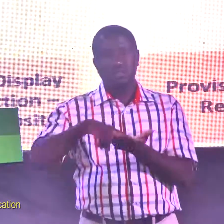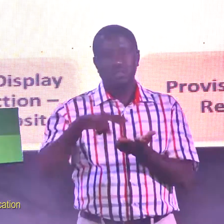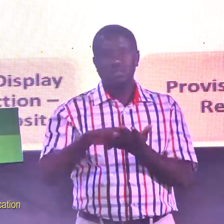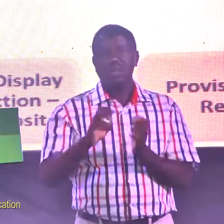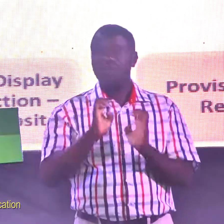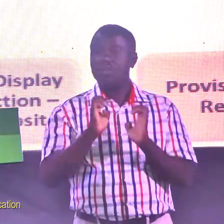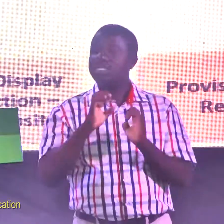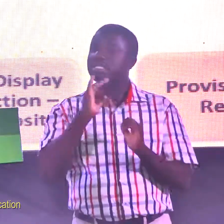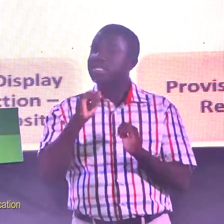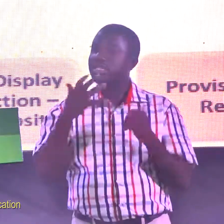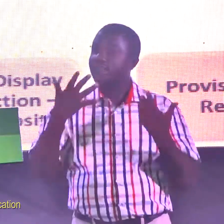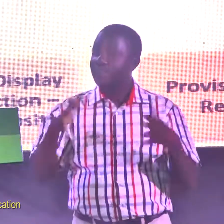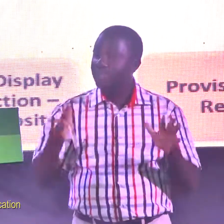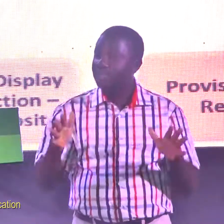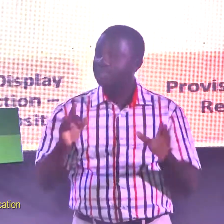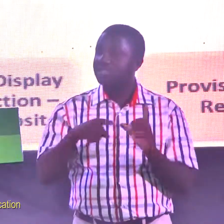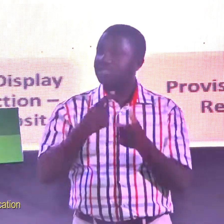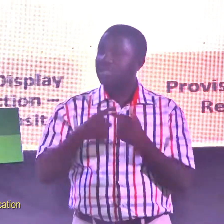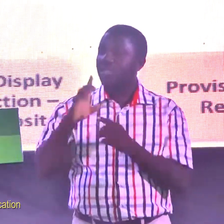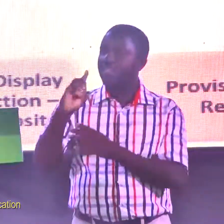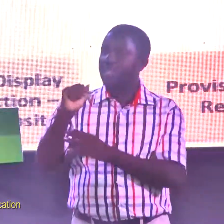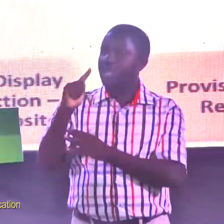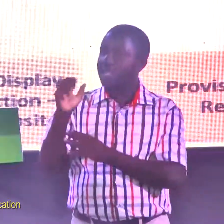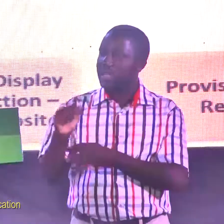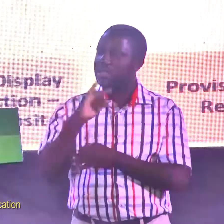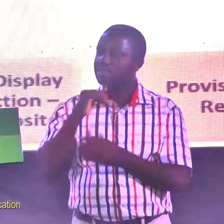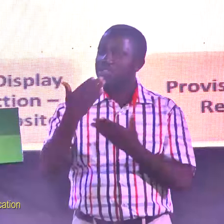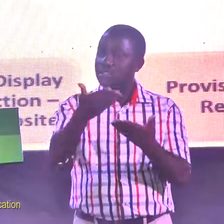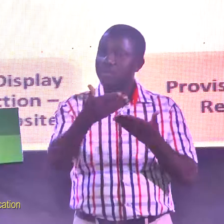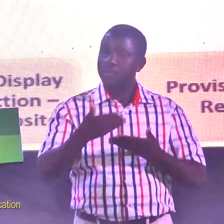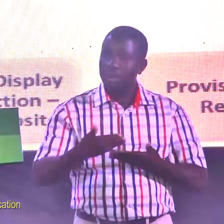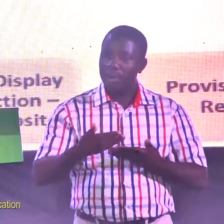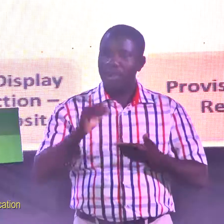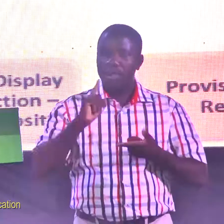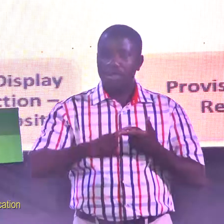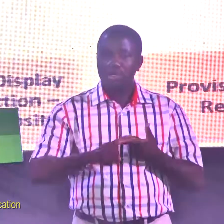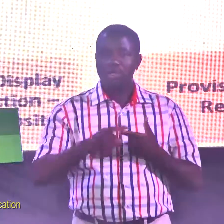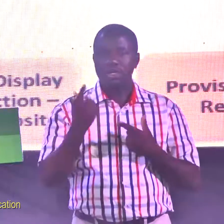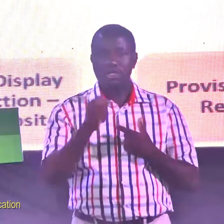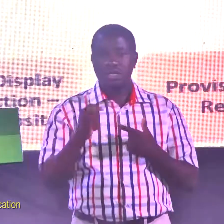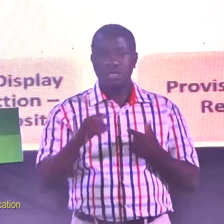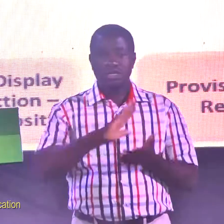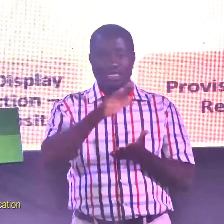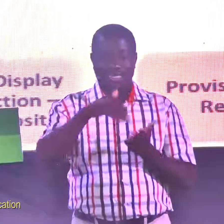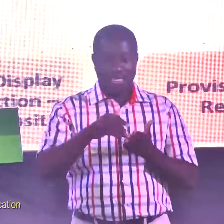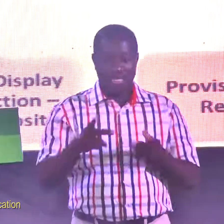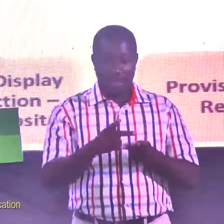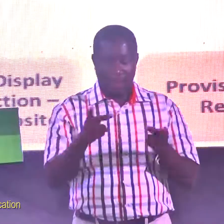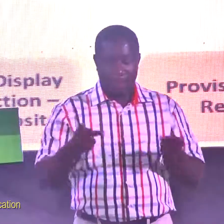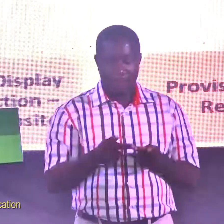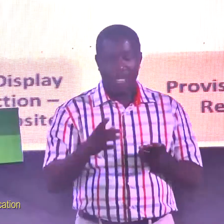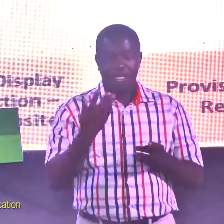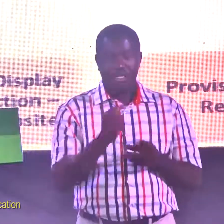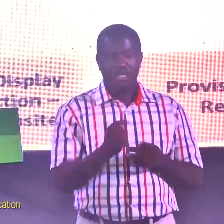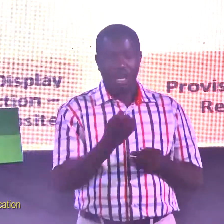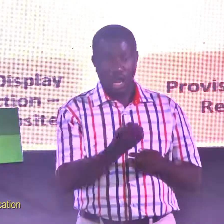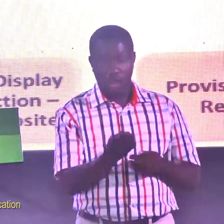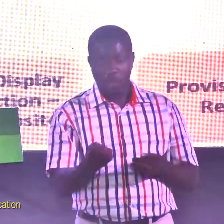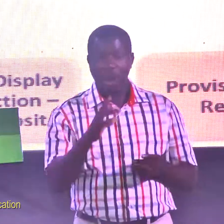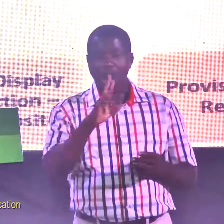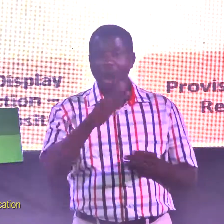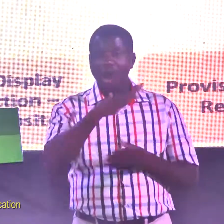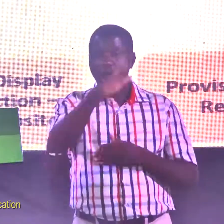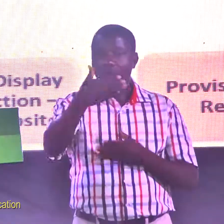is finished, the data is then brought to a central location. The kits are brought to a central